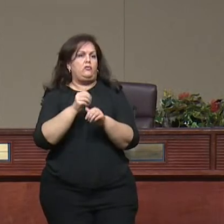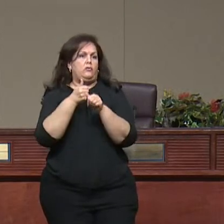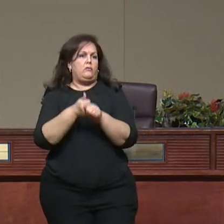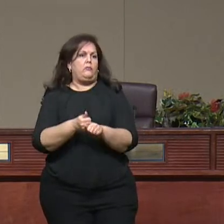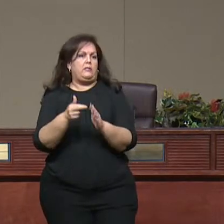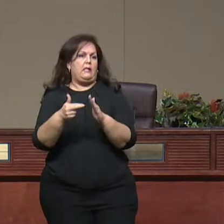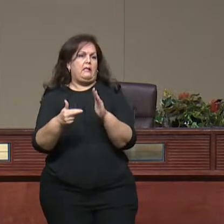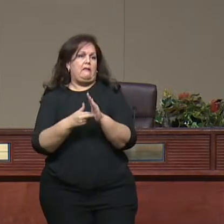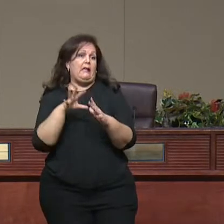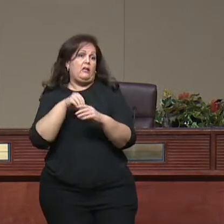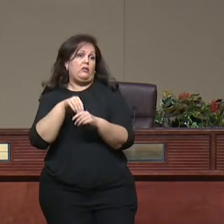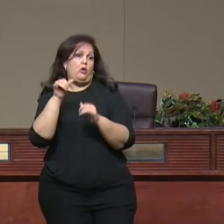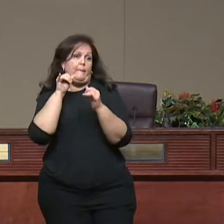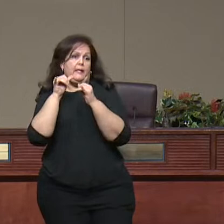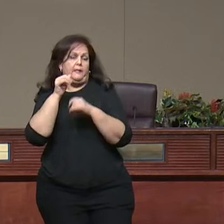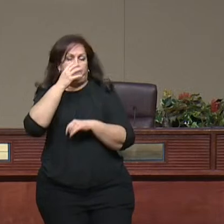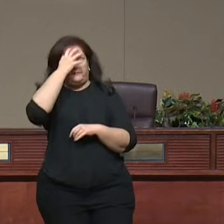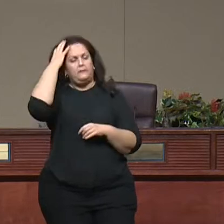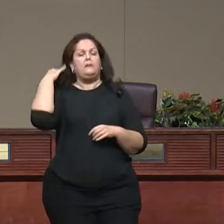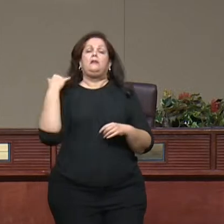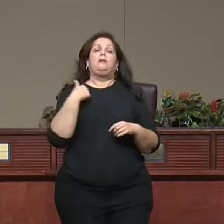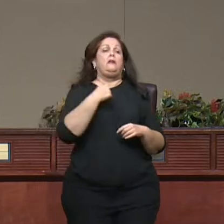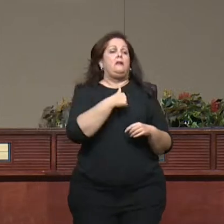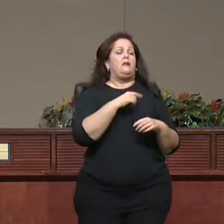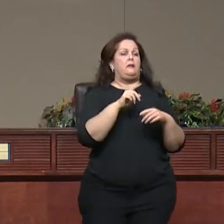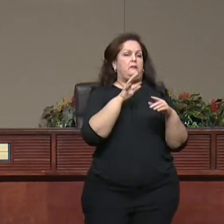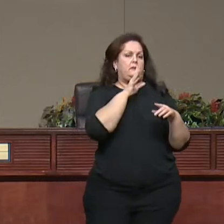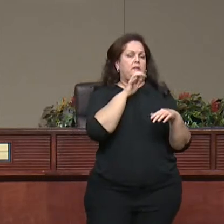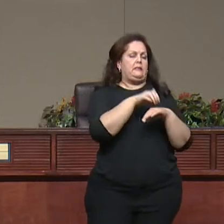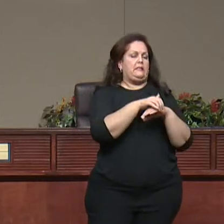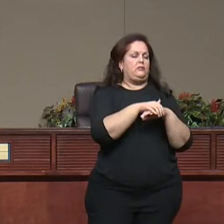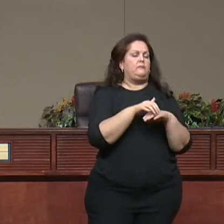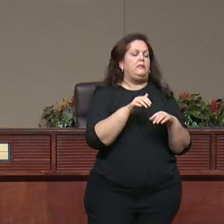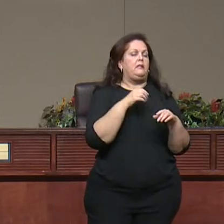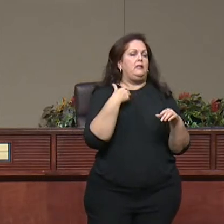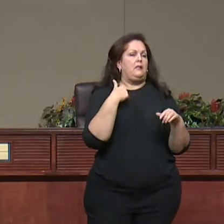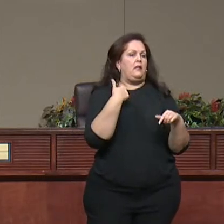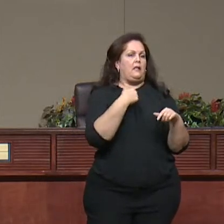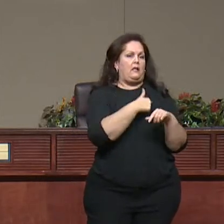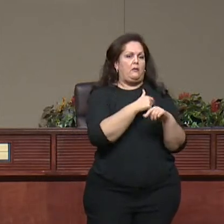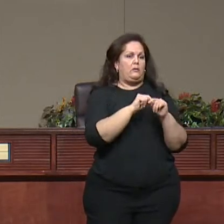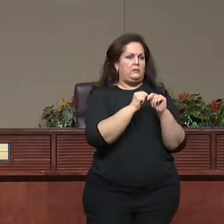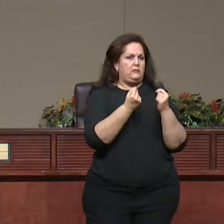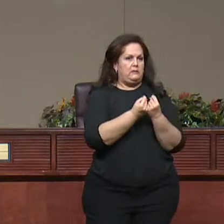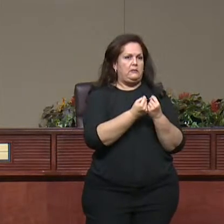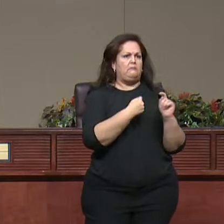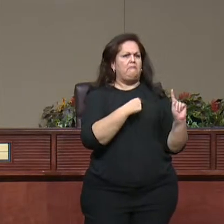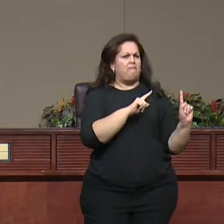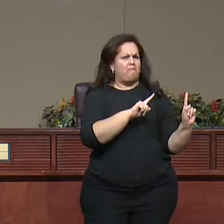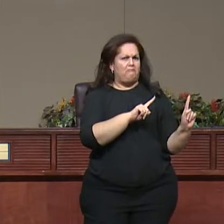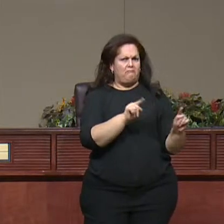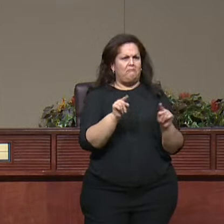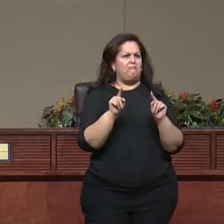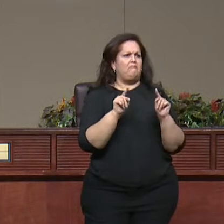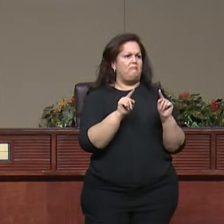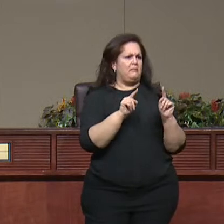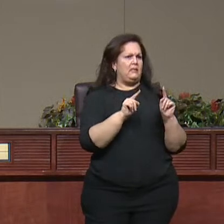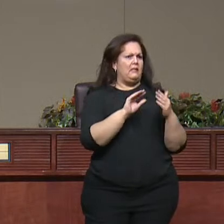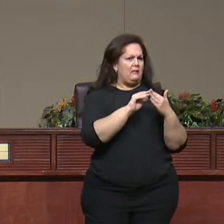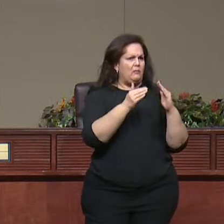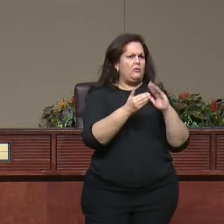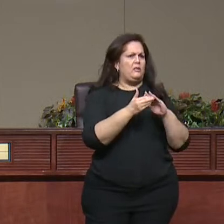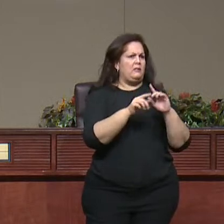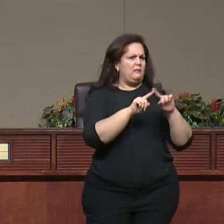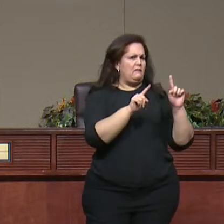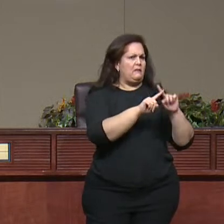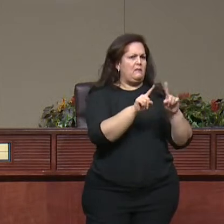bares. Our compliance teams have been dispatched throughout the community, and